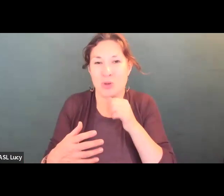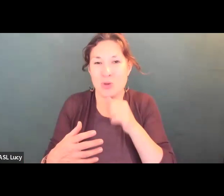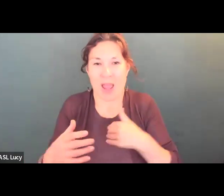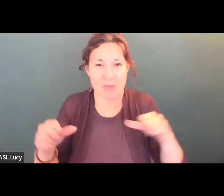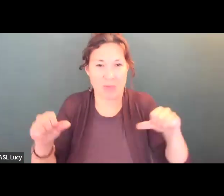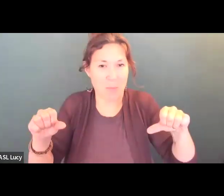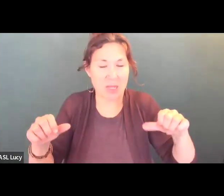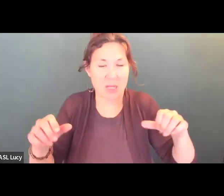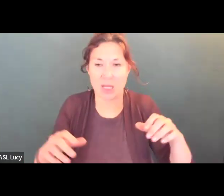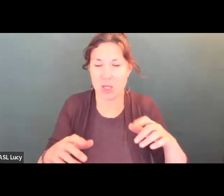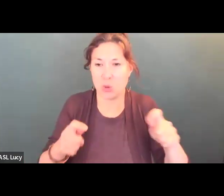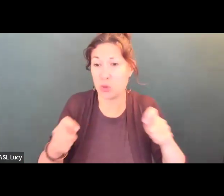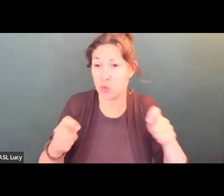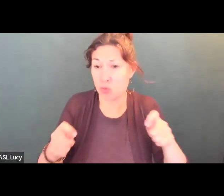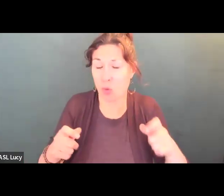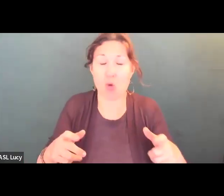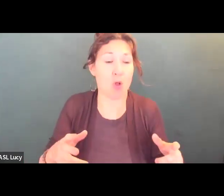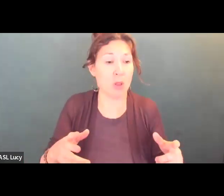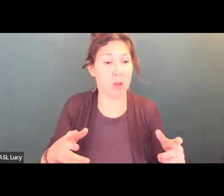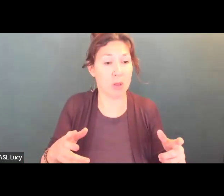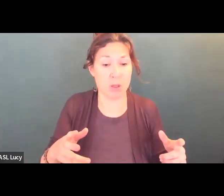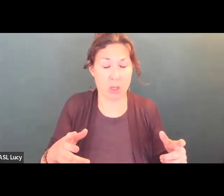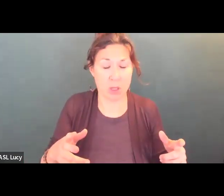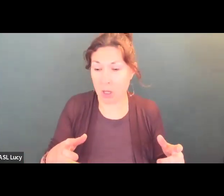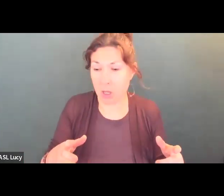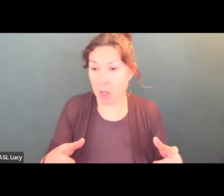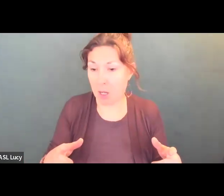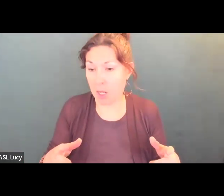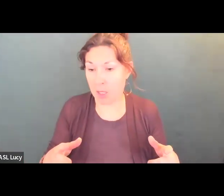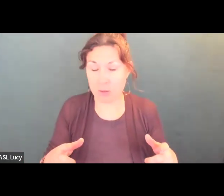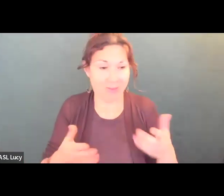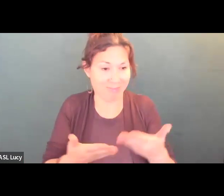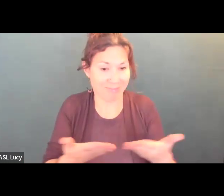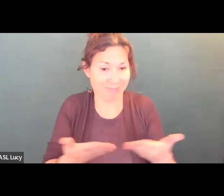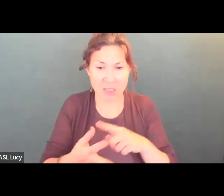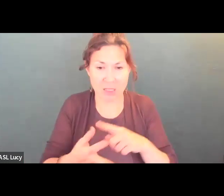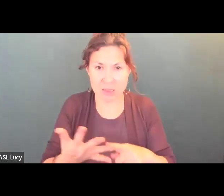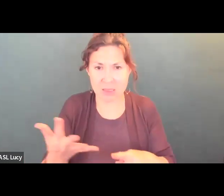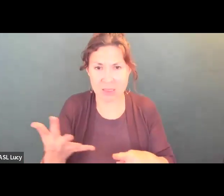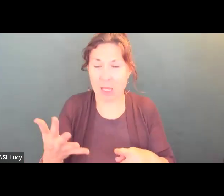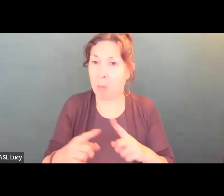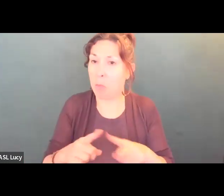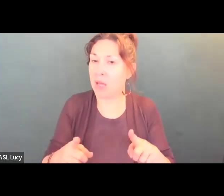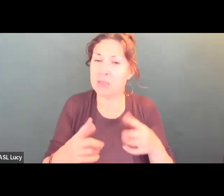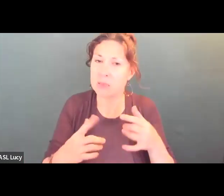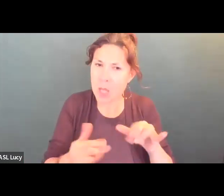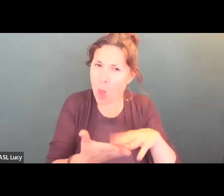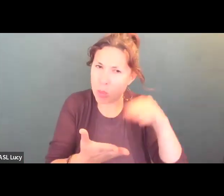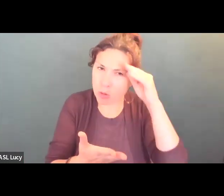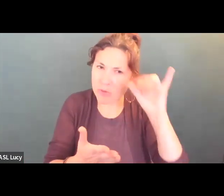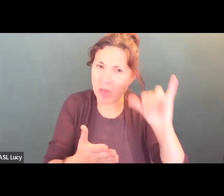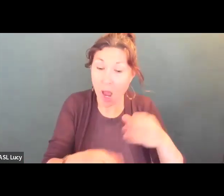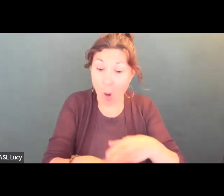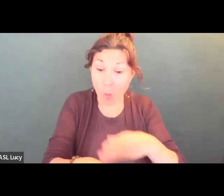that all of our goal of getting all of our kids to school on time, if